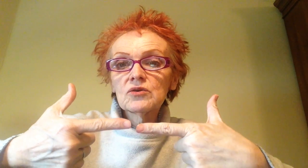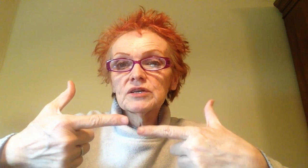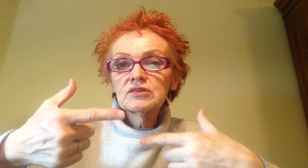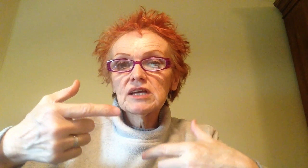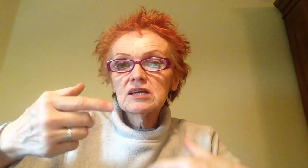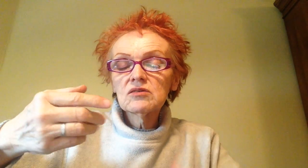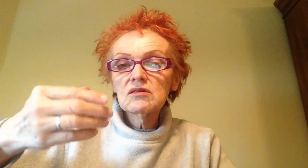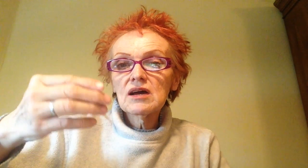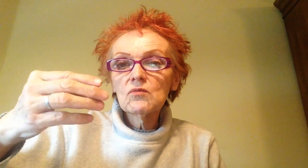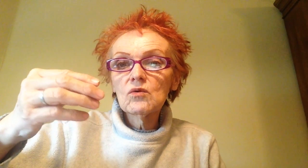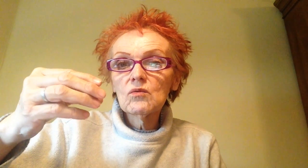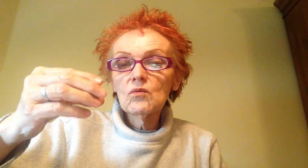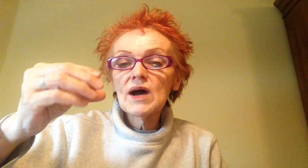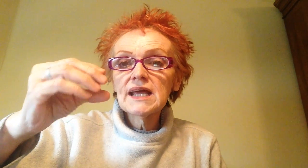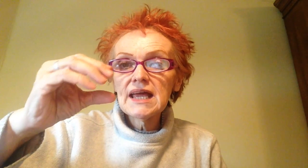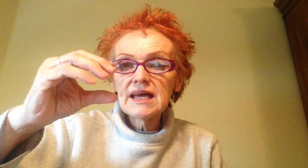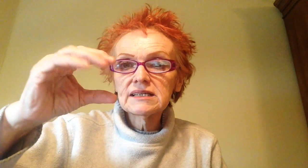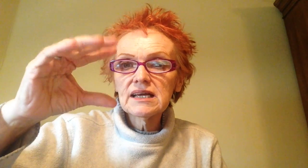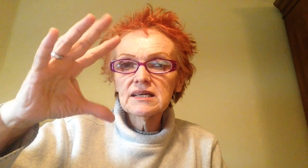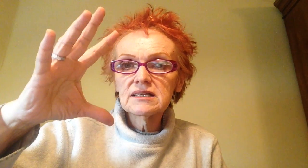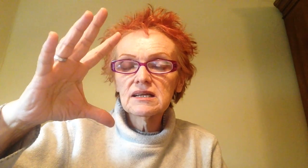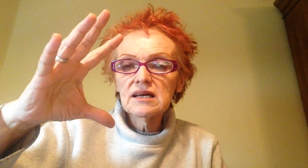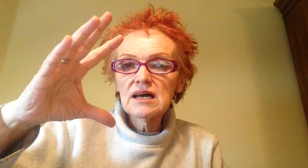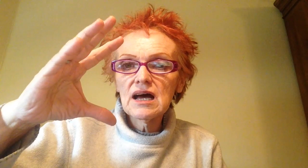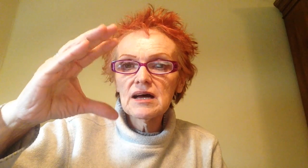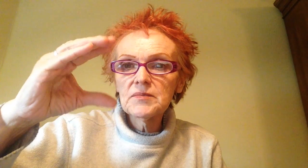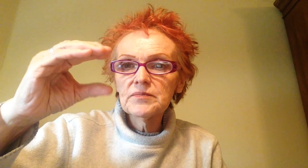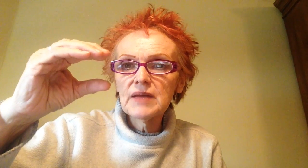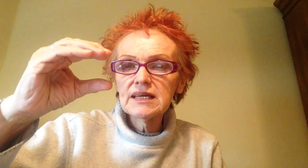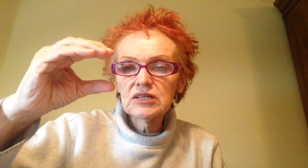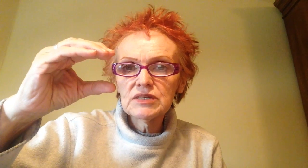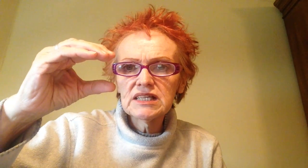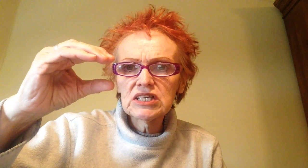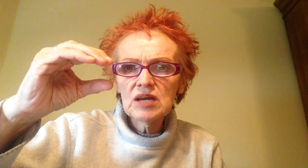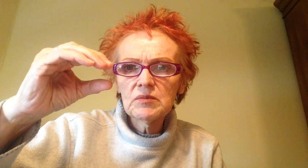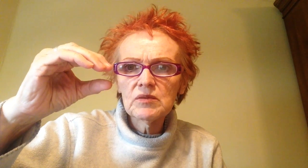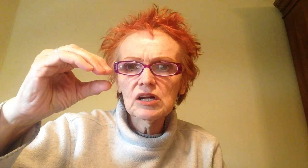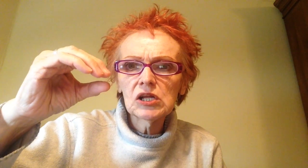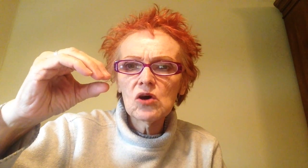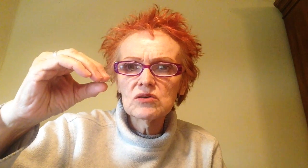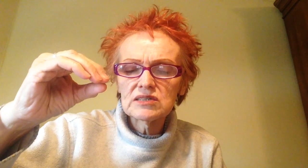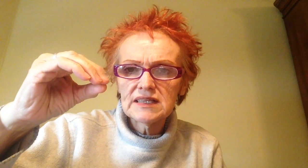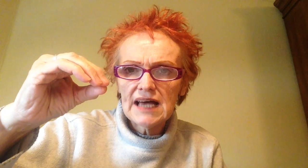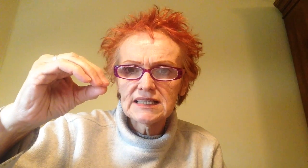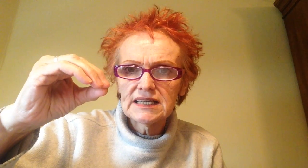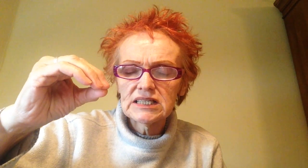going to take your one hand and make it into a C shape, but close that C